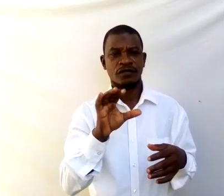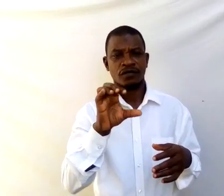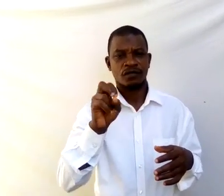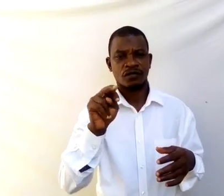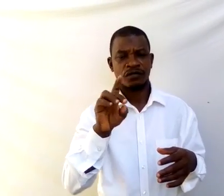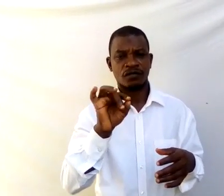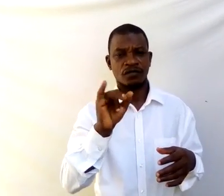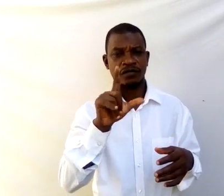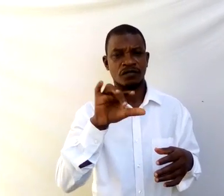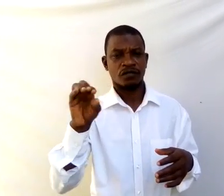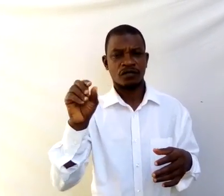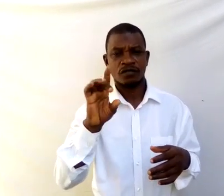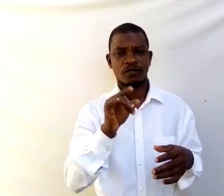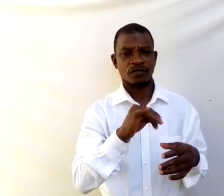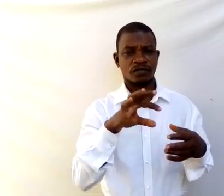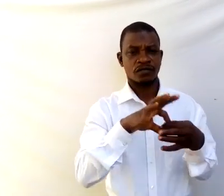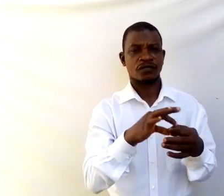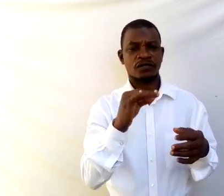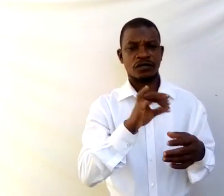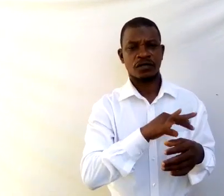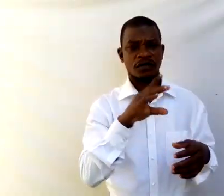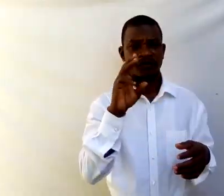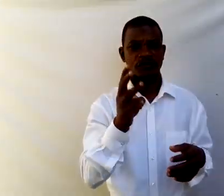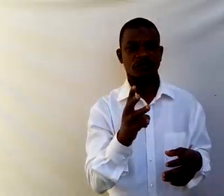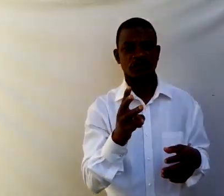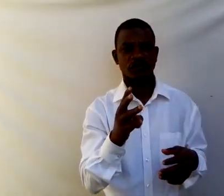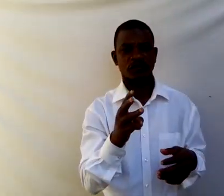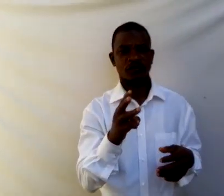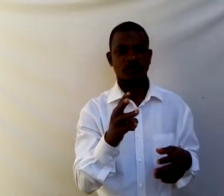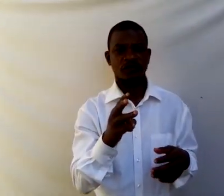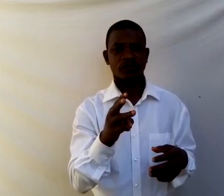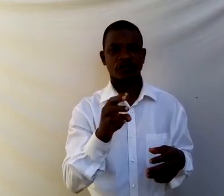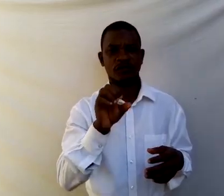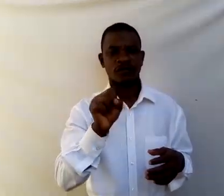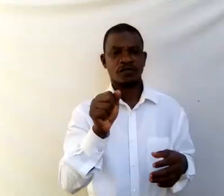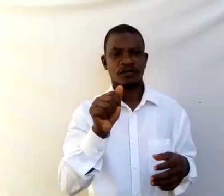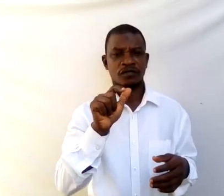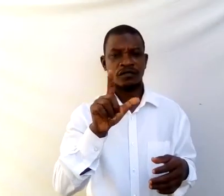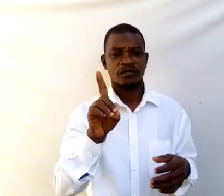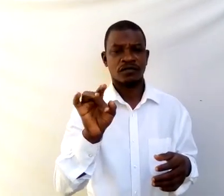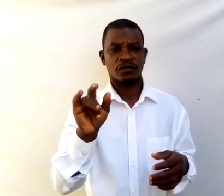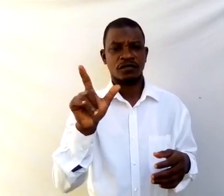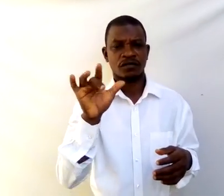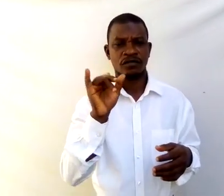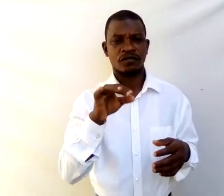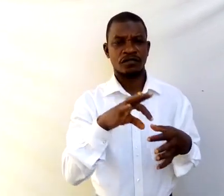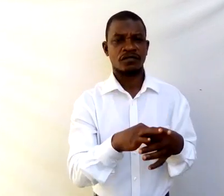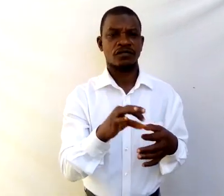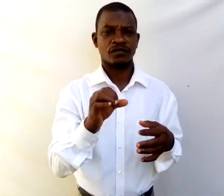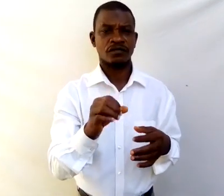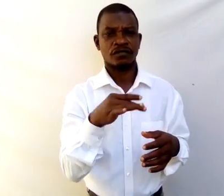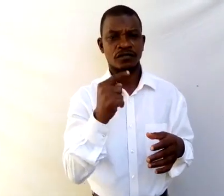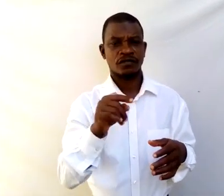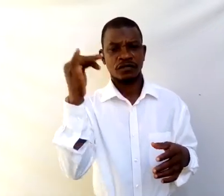Condyloid joints. And 6. Saddle joints. The diagram